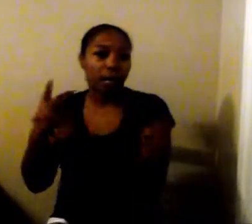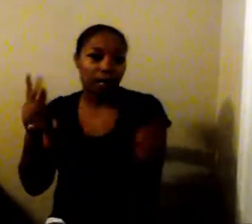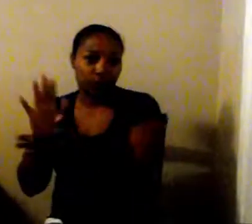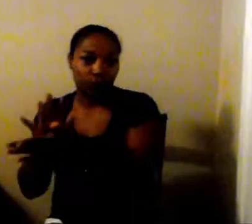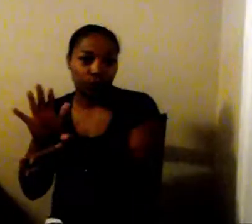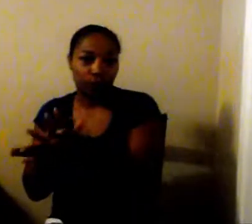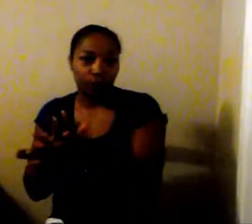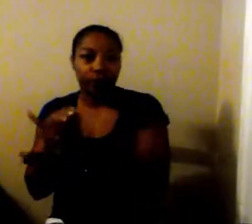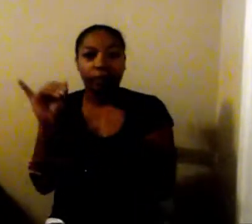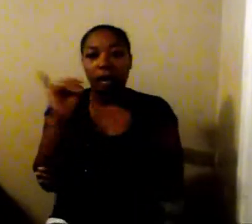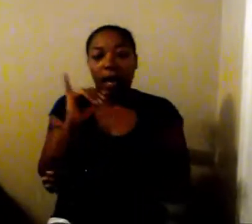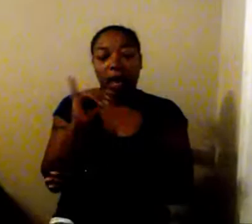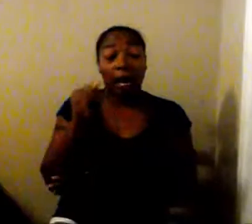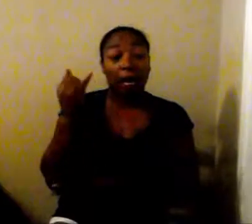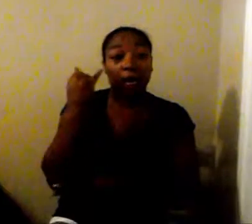of school? Like,